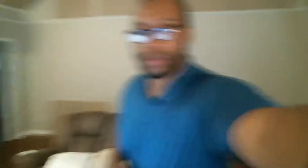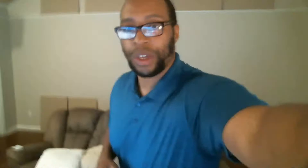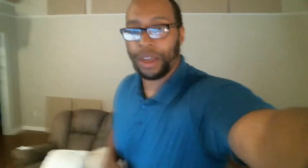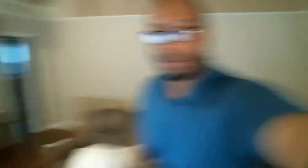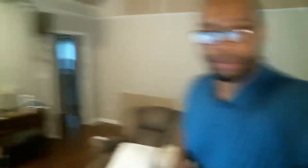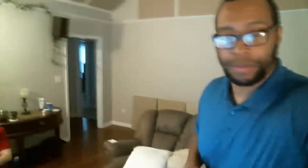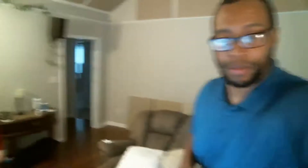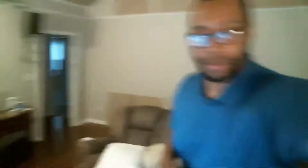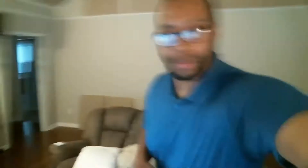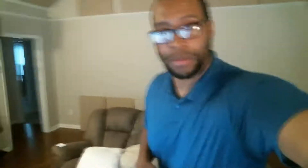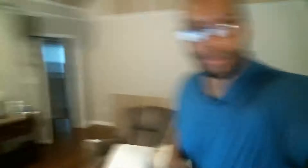Okay.